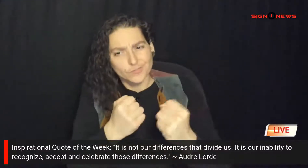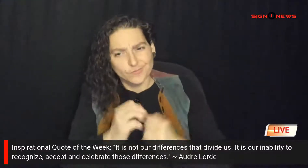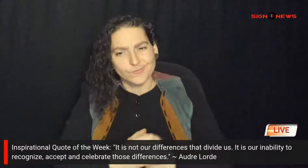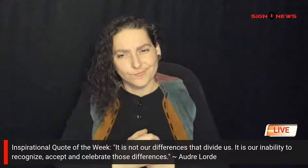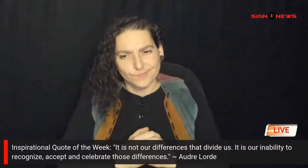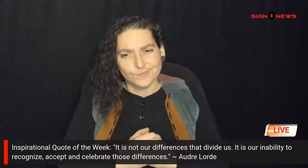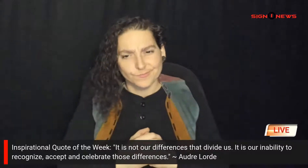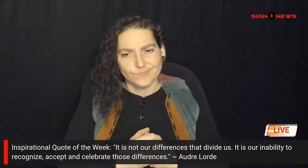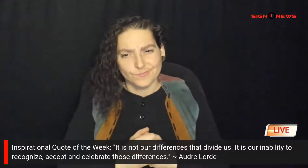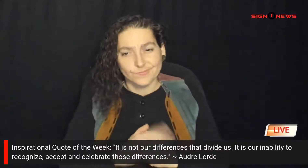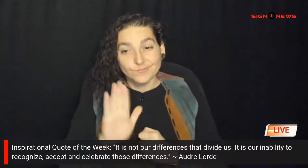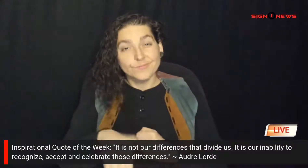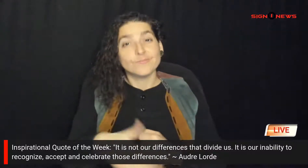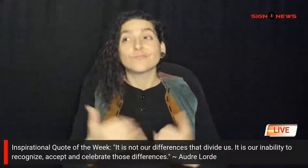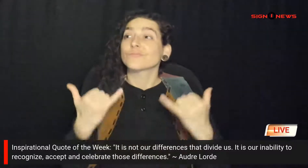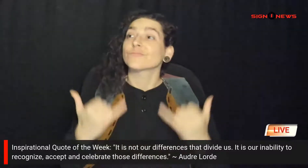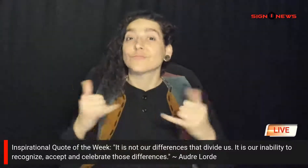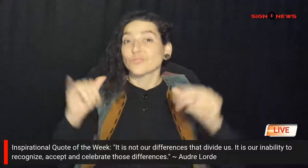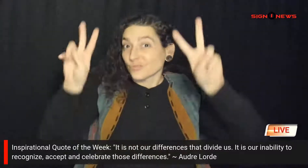be a little bolder.